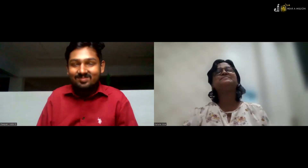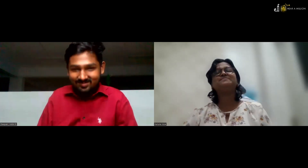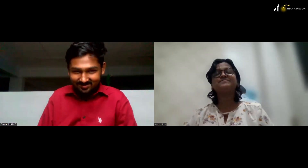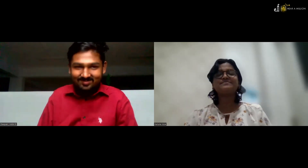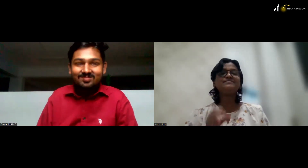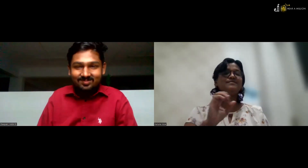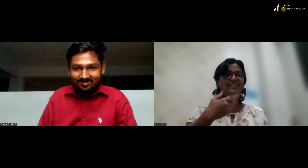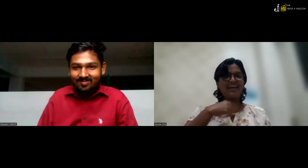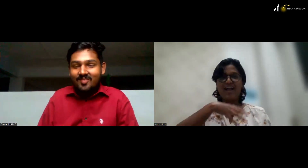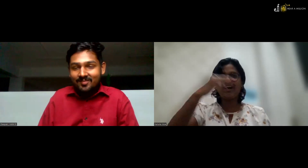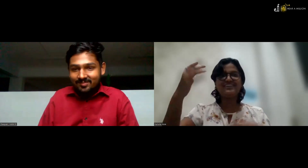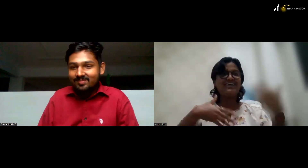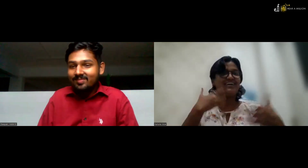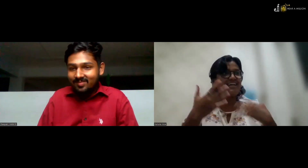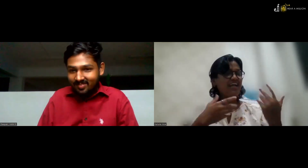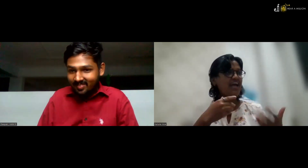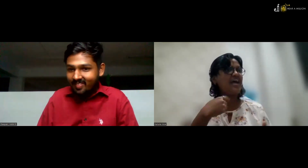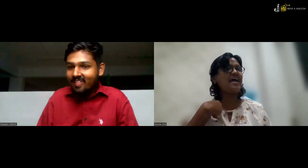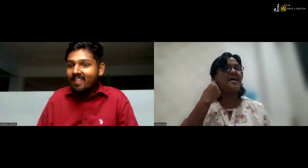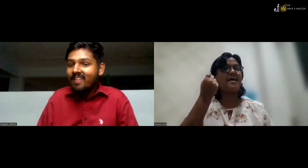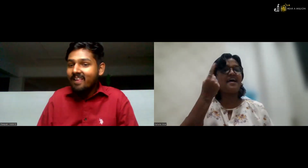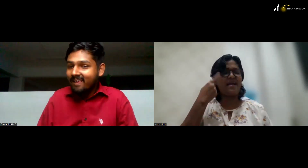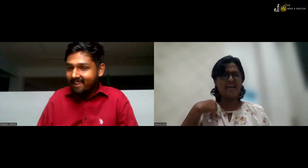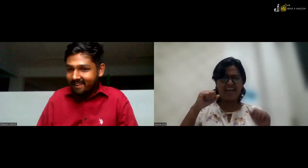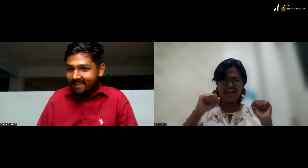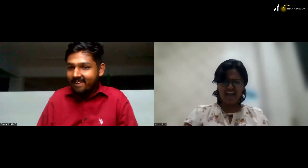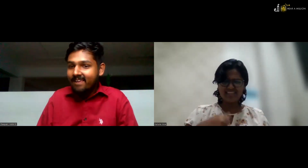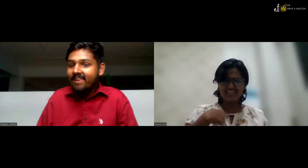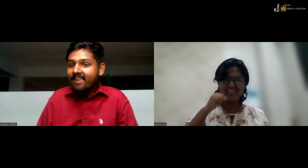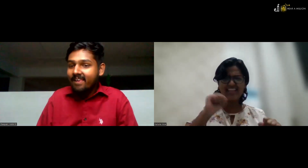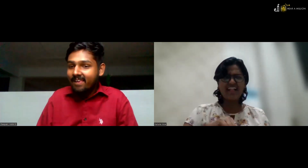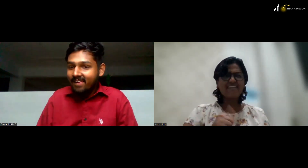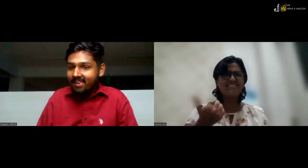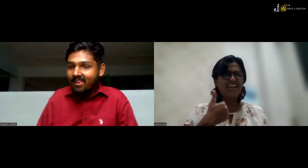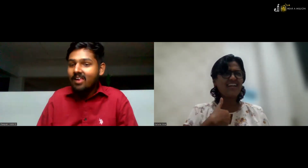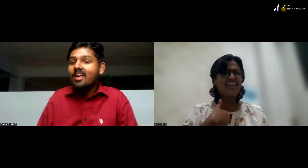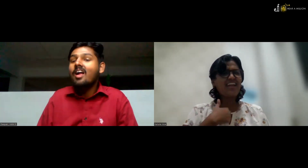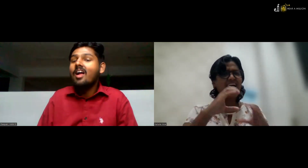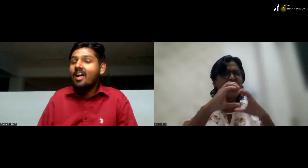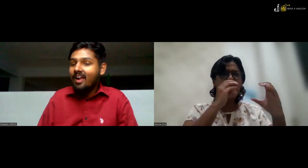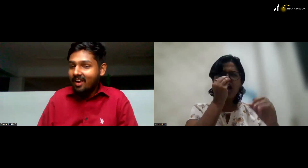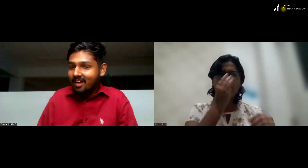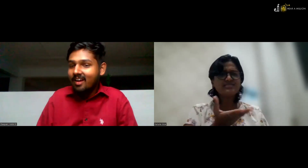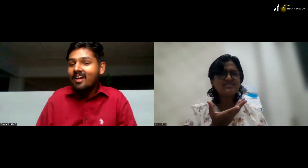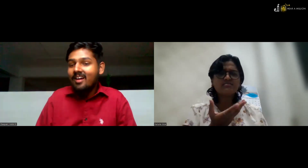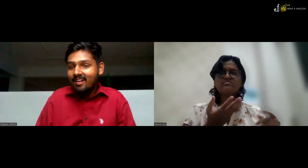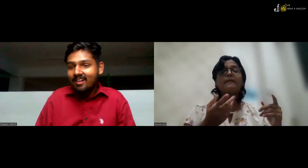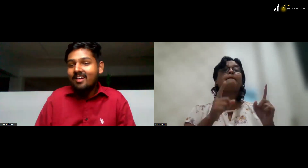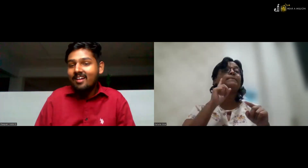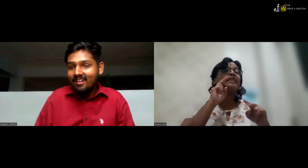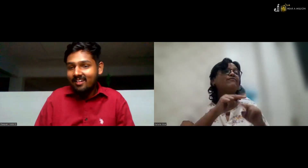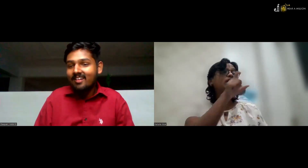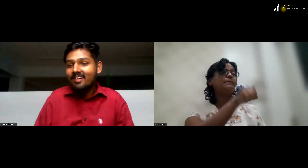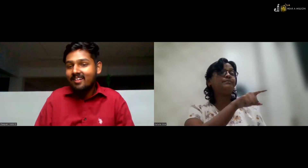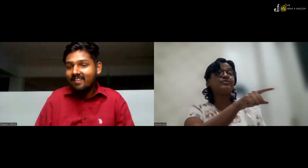the app. So I connected with deaf community with the help of Orkut. So I saw that, yeah, I can.